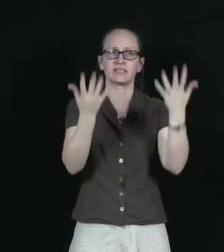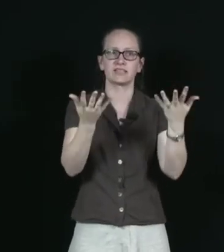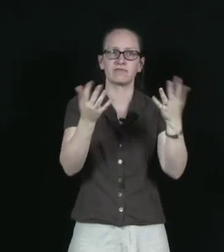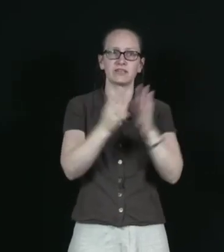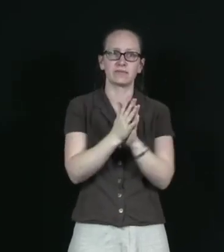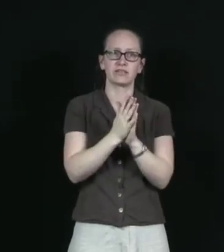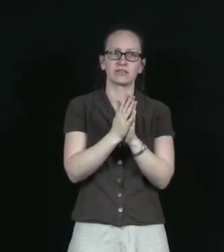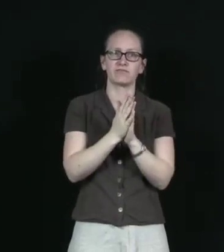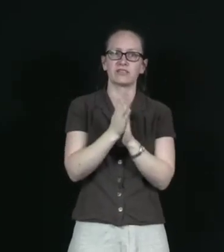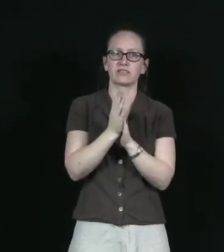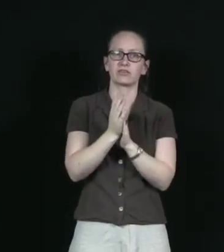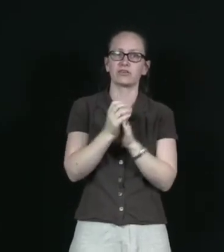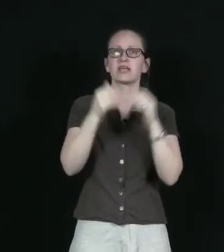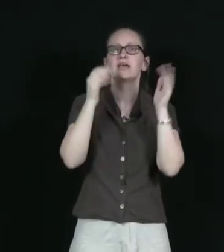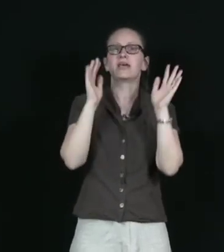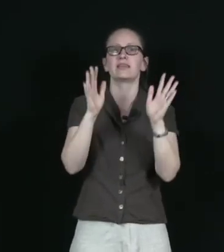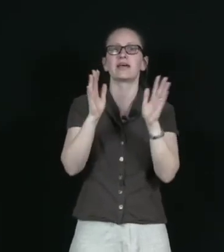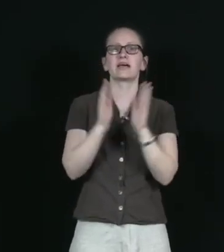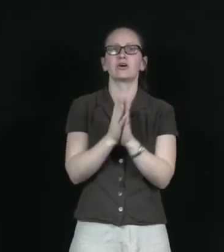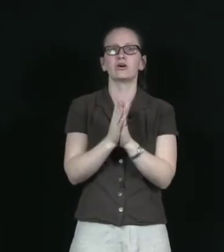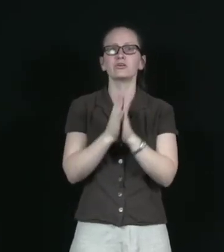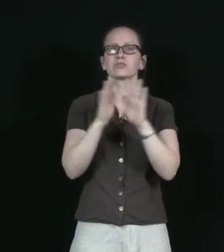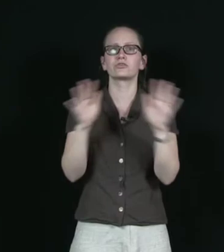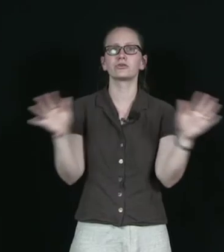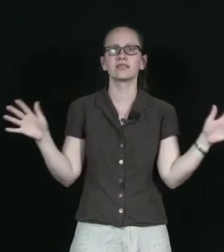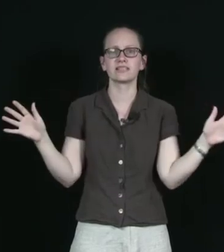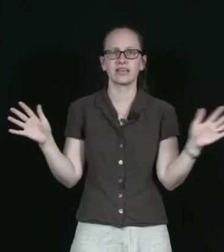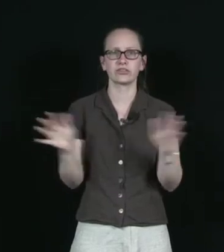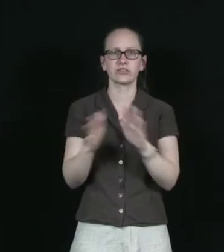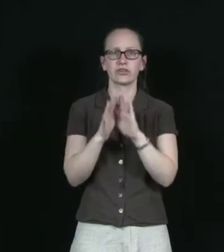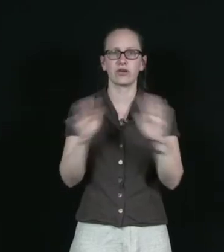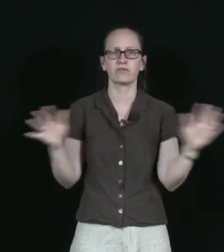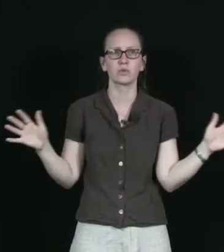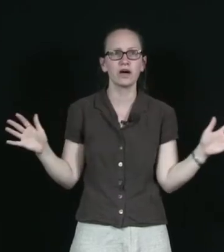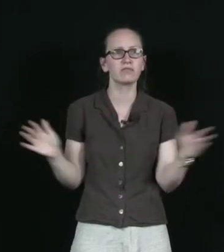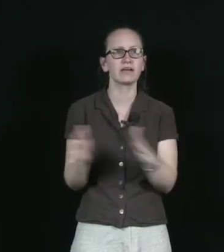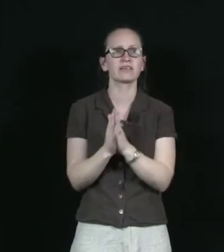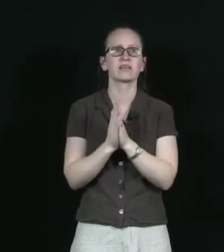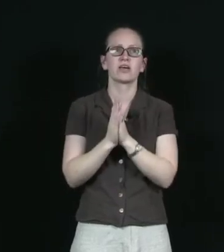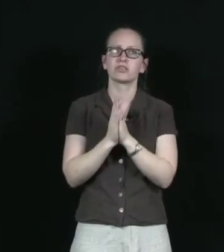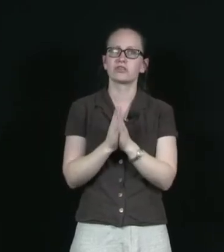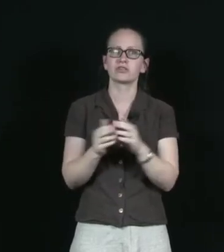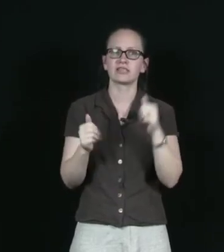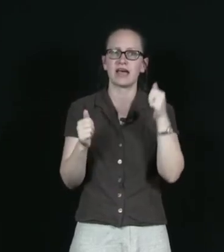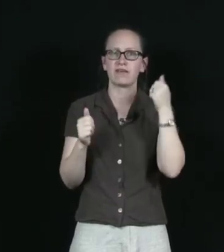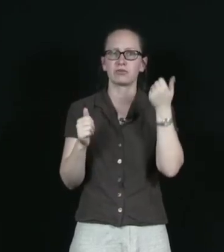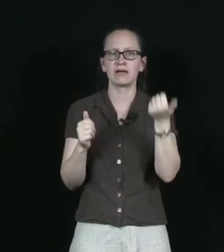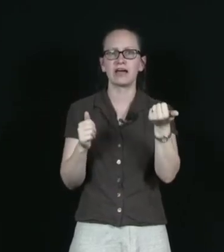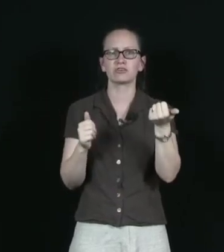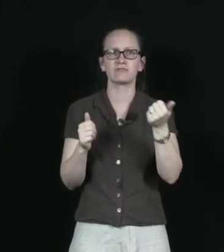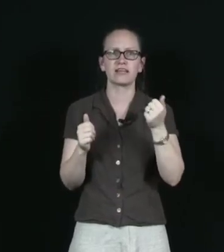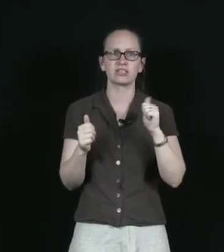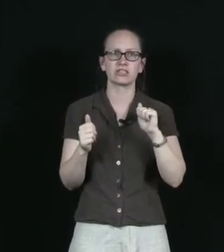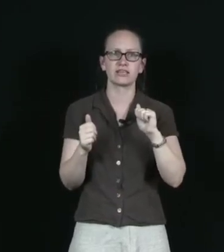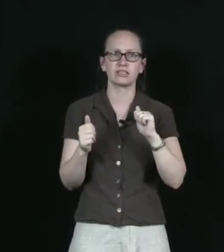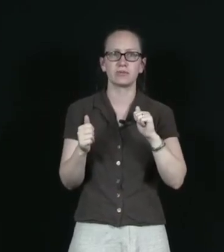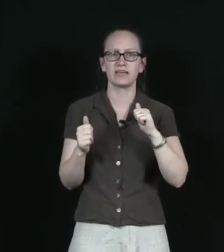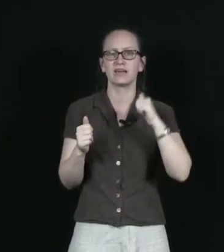as the Fundamentals of Physics course. In that course, during sessions, so over 12 weeks, the students have 3 hours of lectures each week,